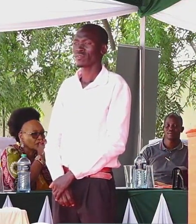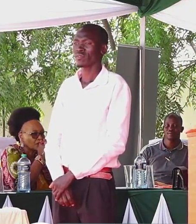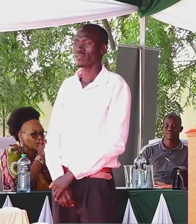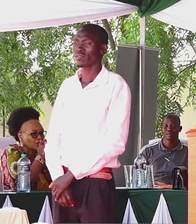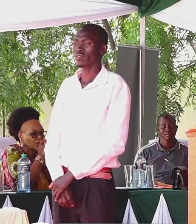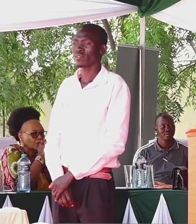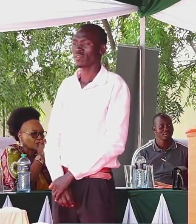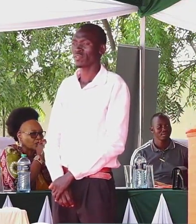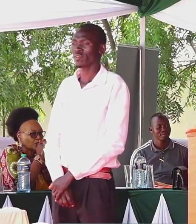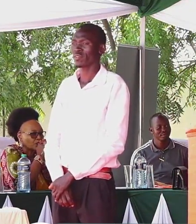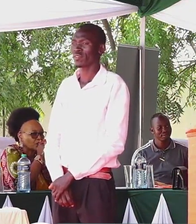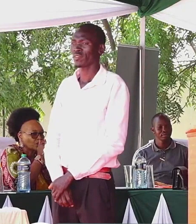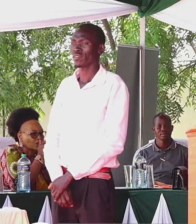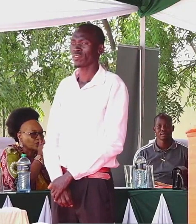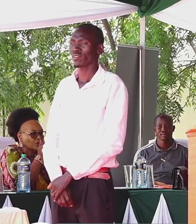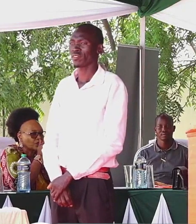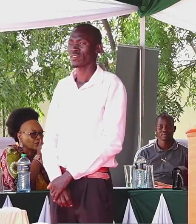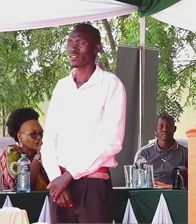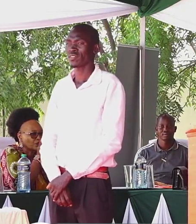Harakisha walalo.